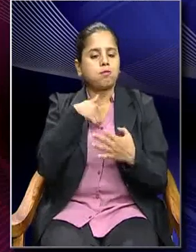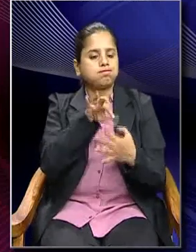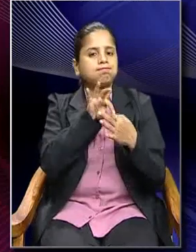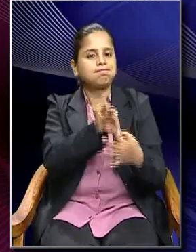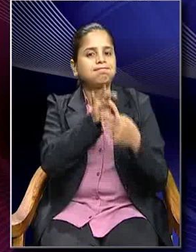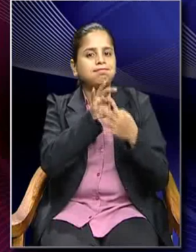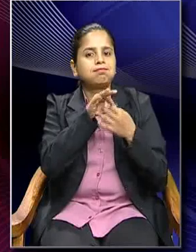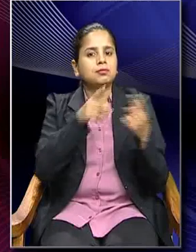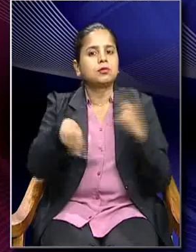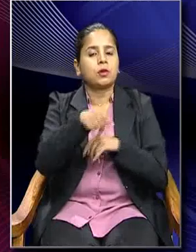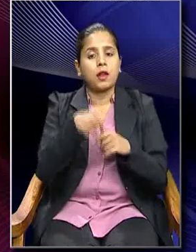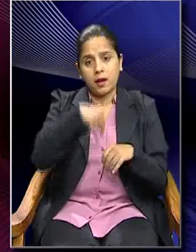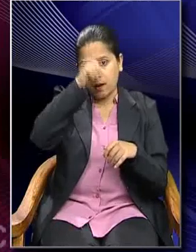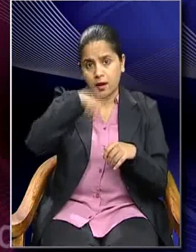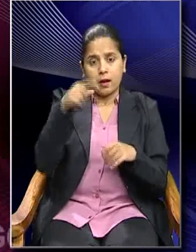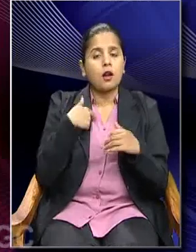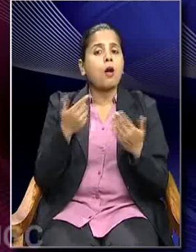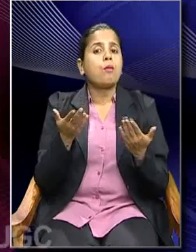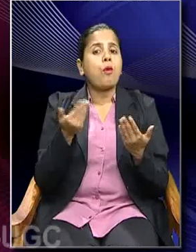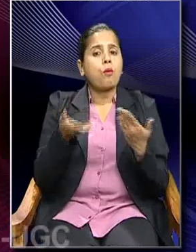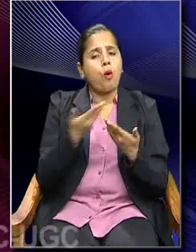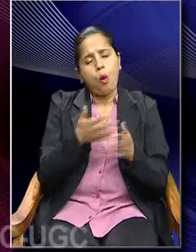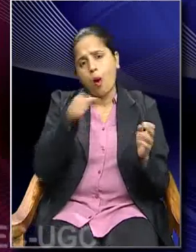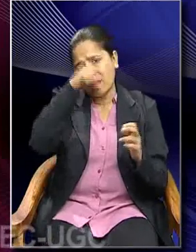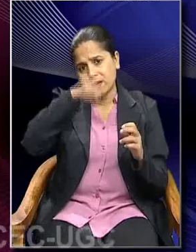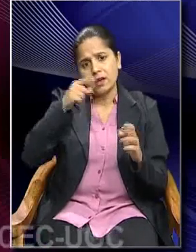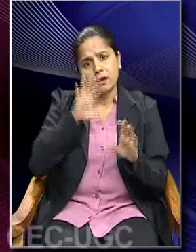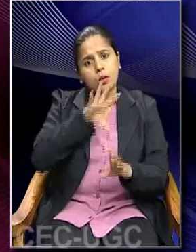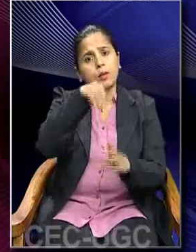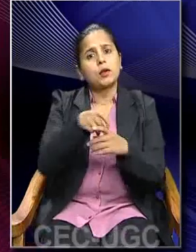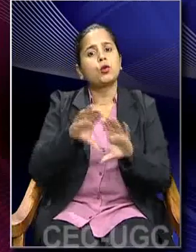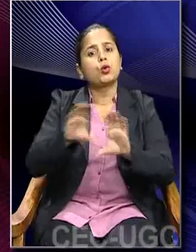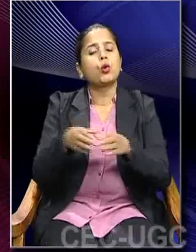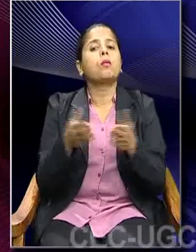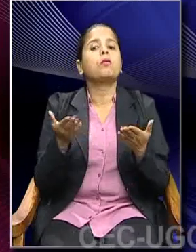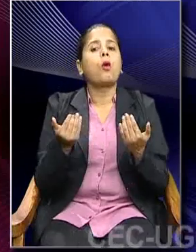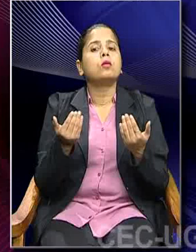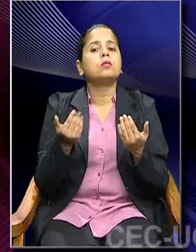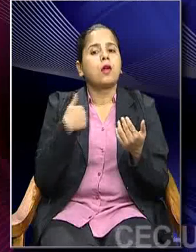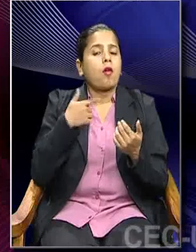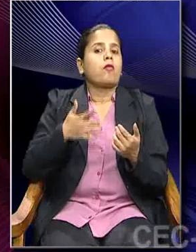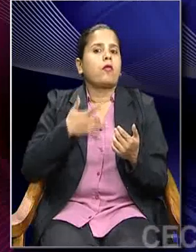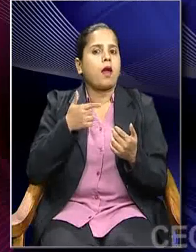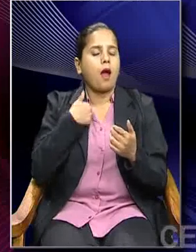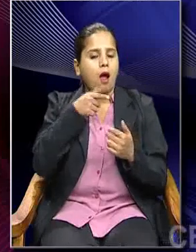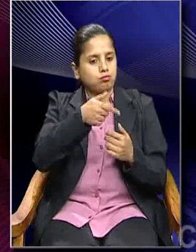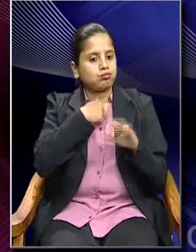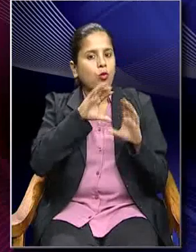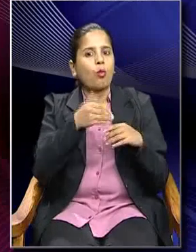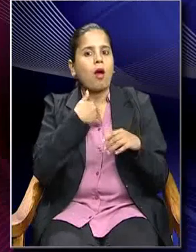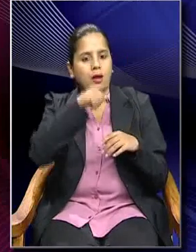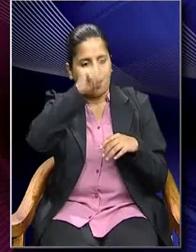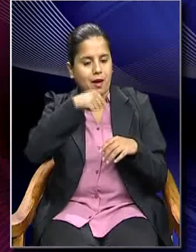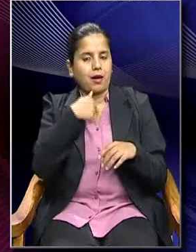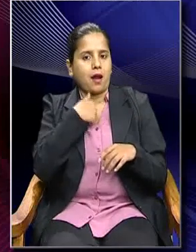belongingness. So India could be a kind of all Indians are part of that group. So we feel that we belong to India as